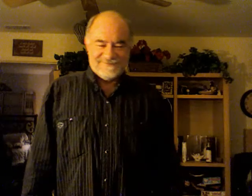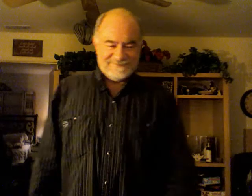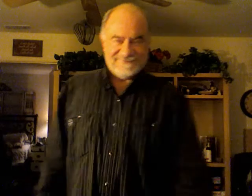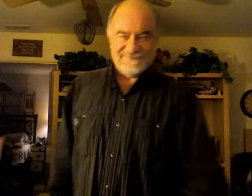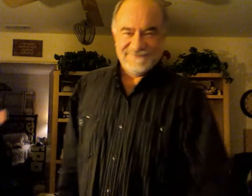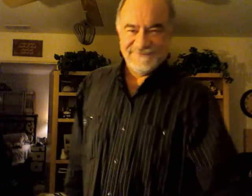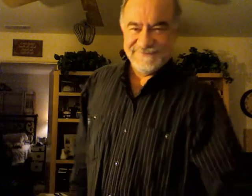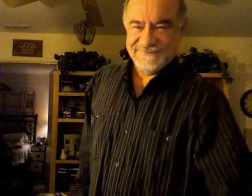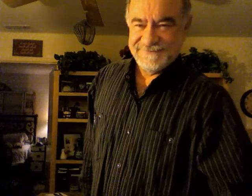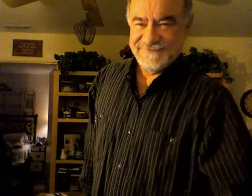Okay. Thank you.